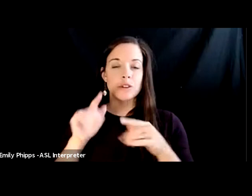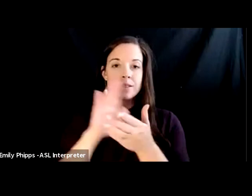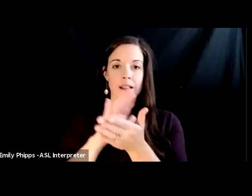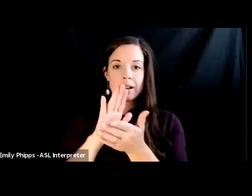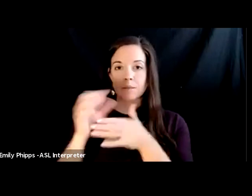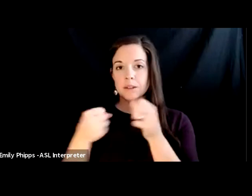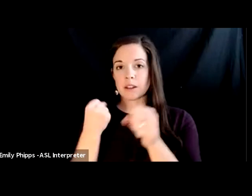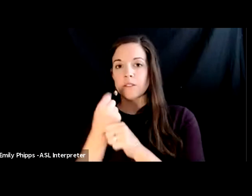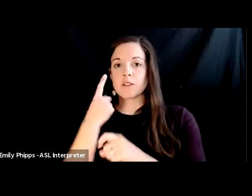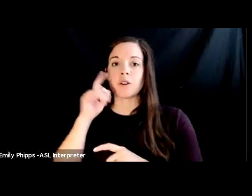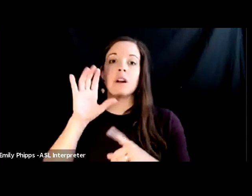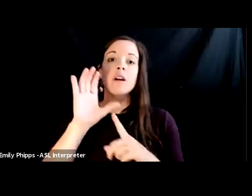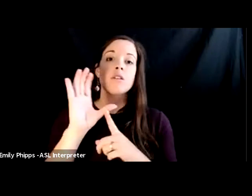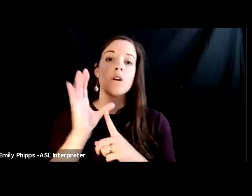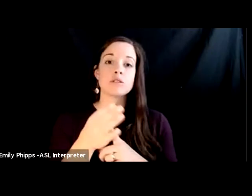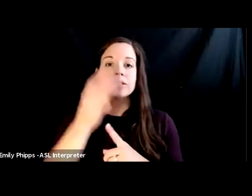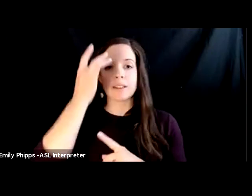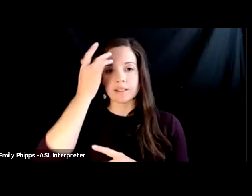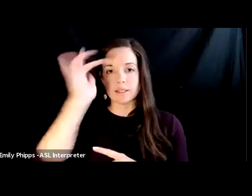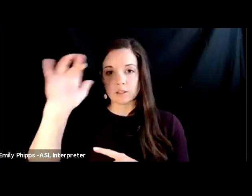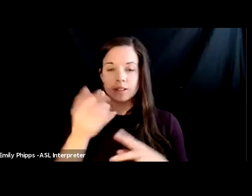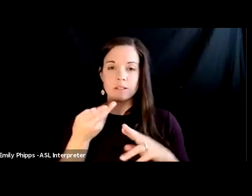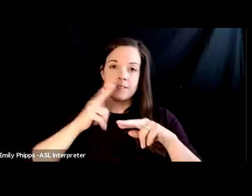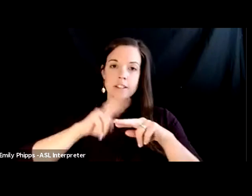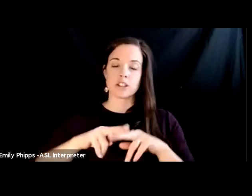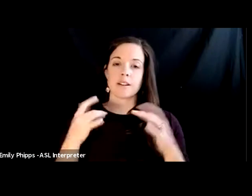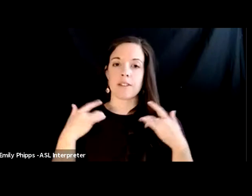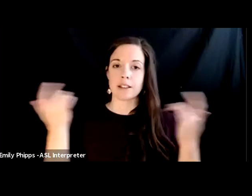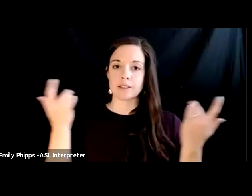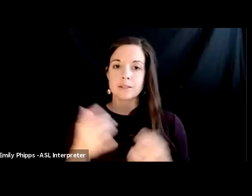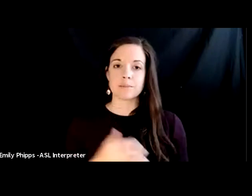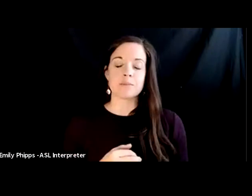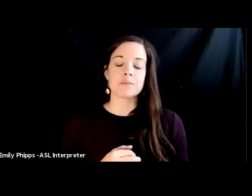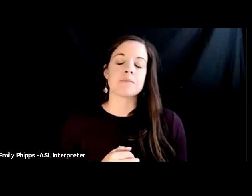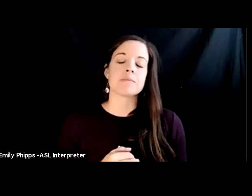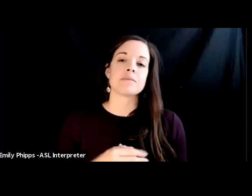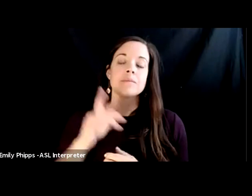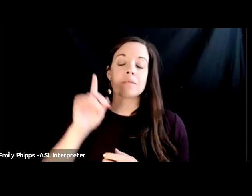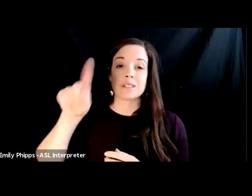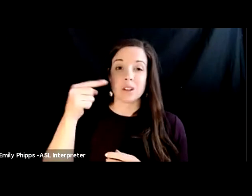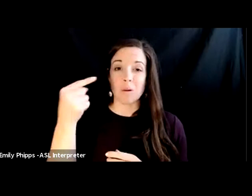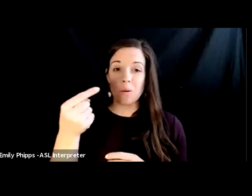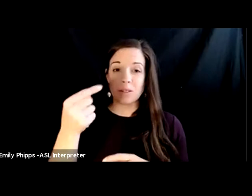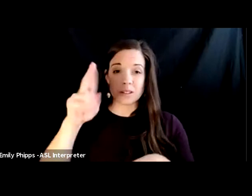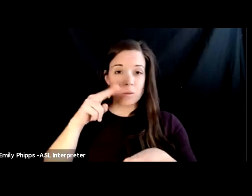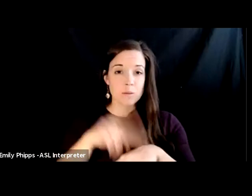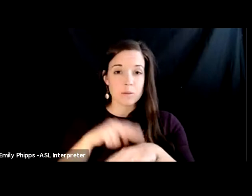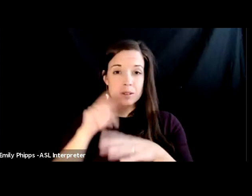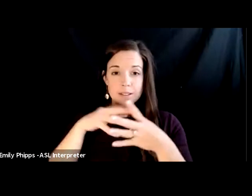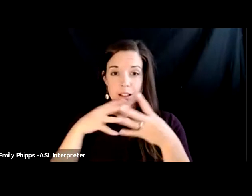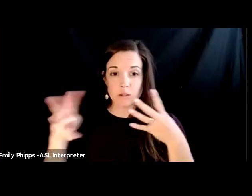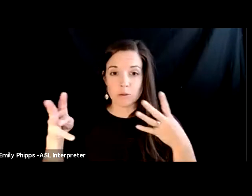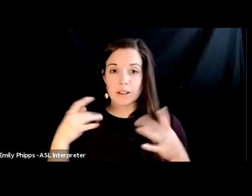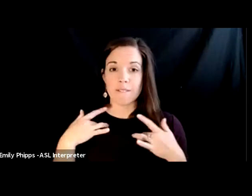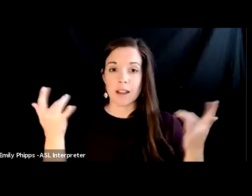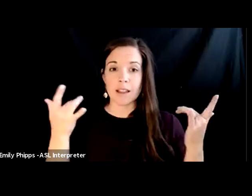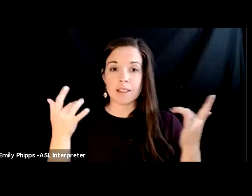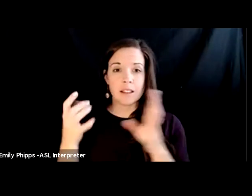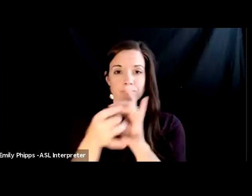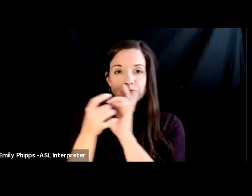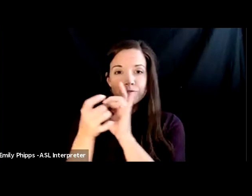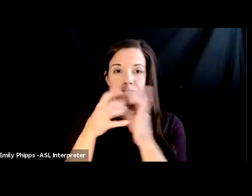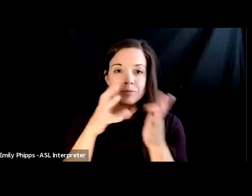culturally and intellectually enriching events. It is the only regularly scheduled event that unites